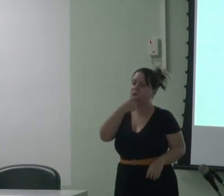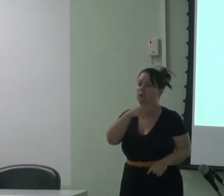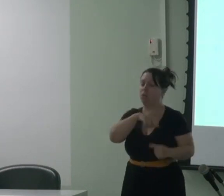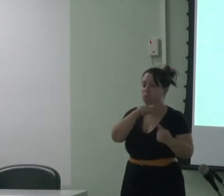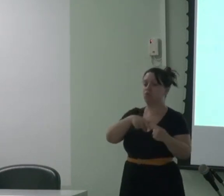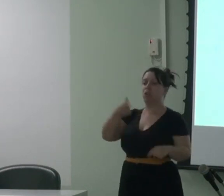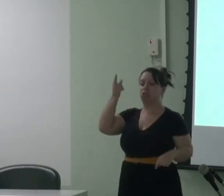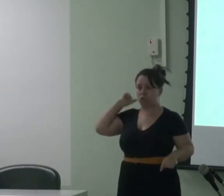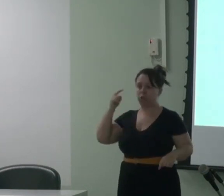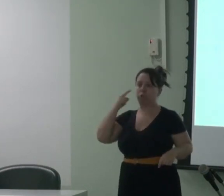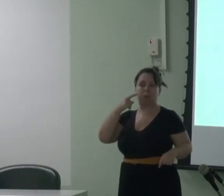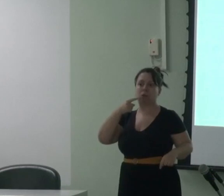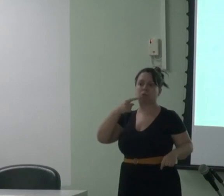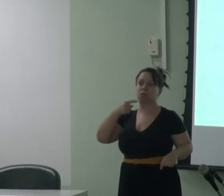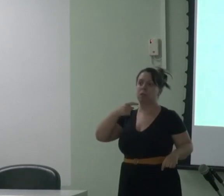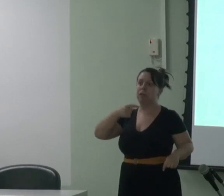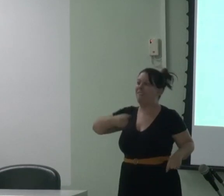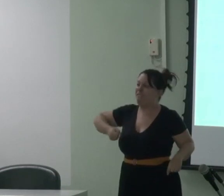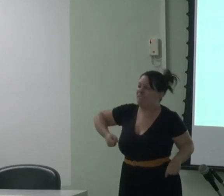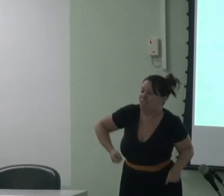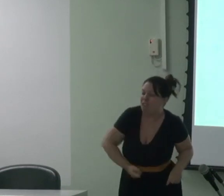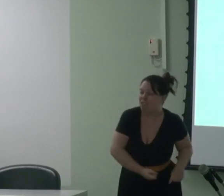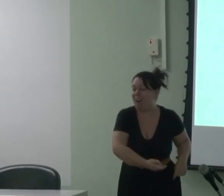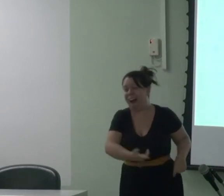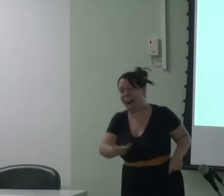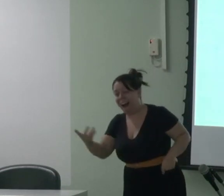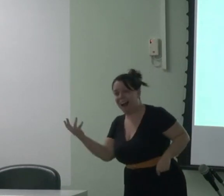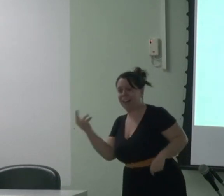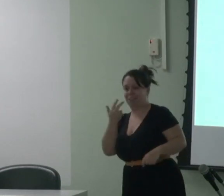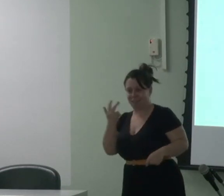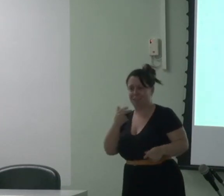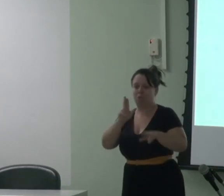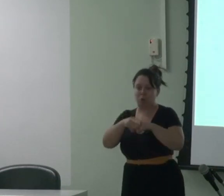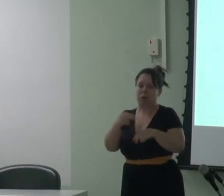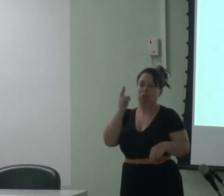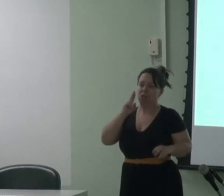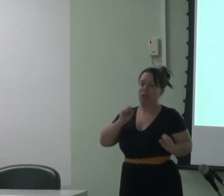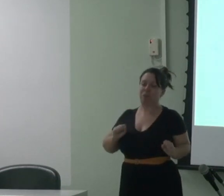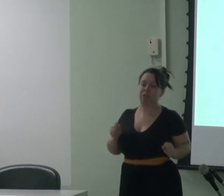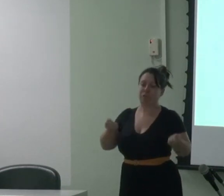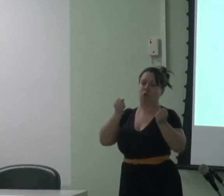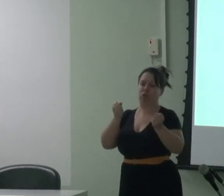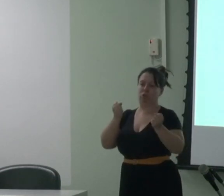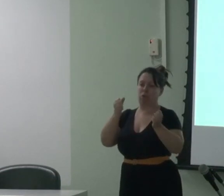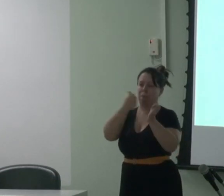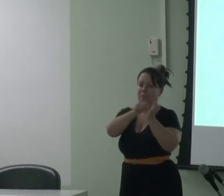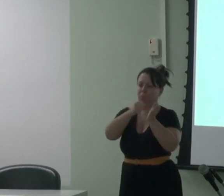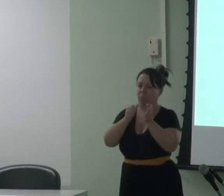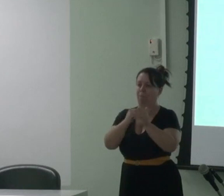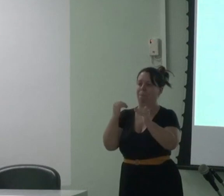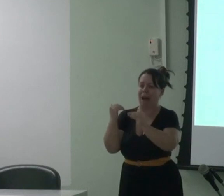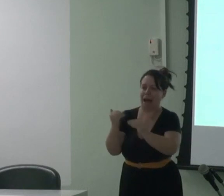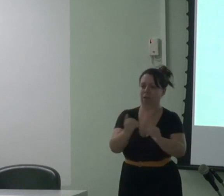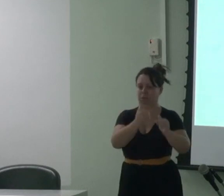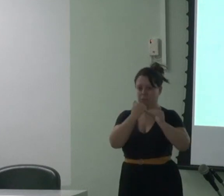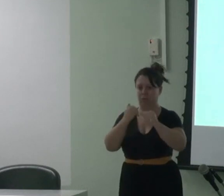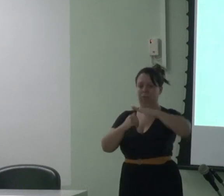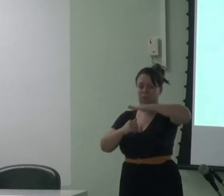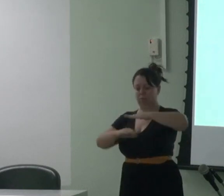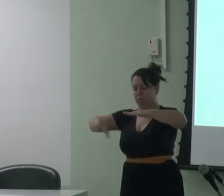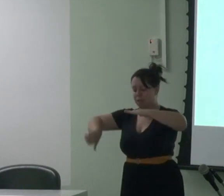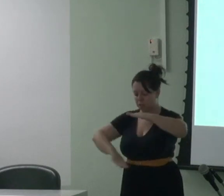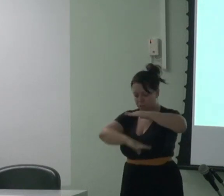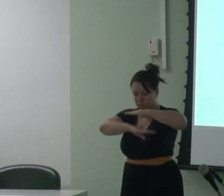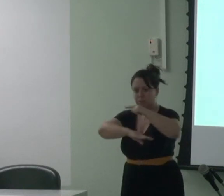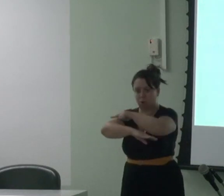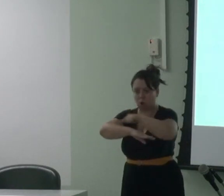the different languages. So being in part of UD would add another layer for the users